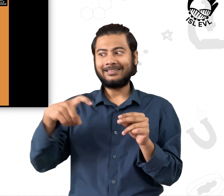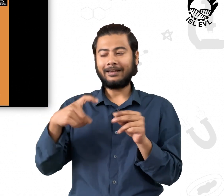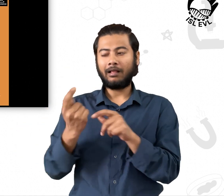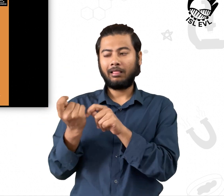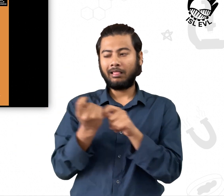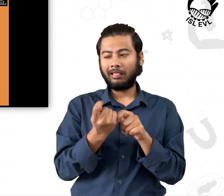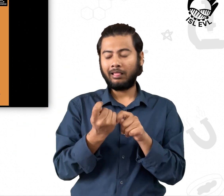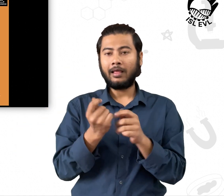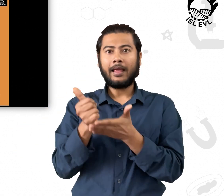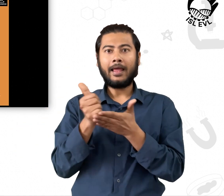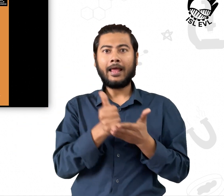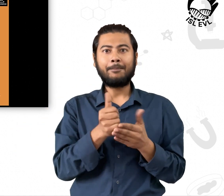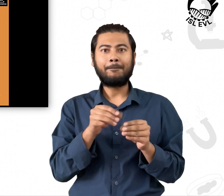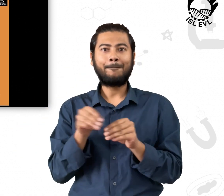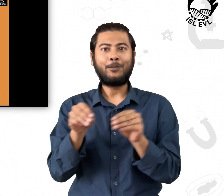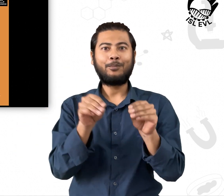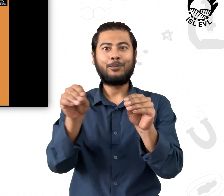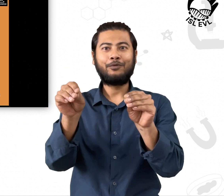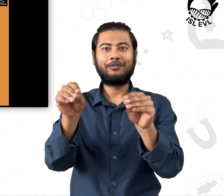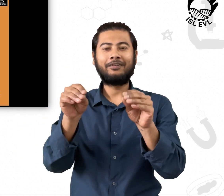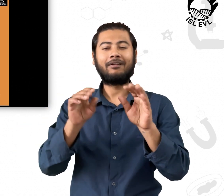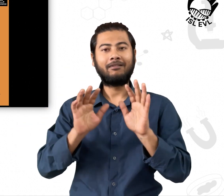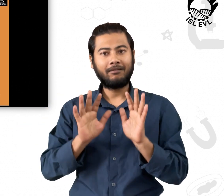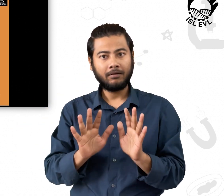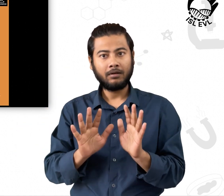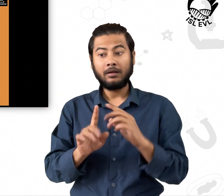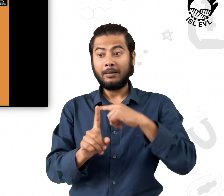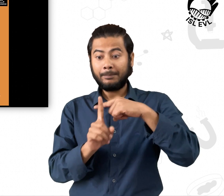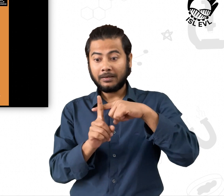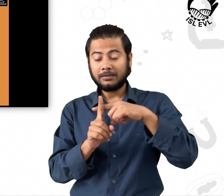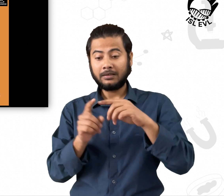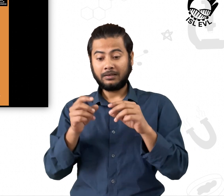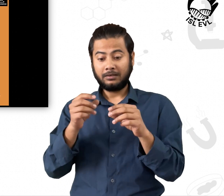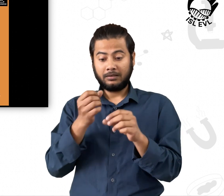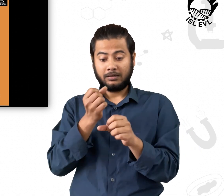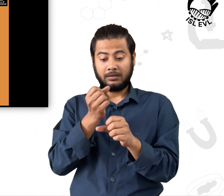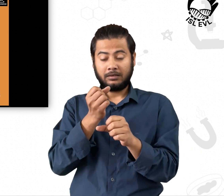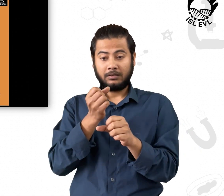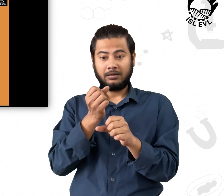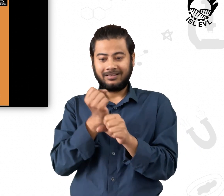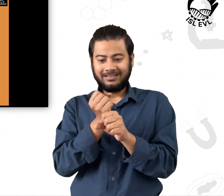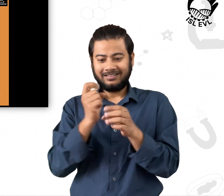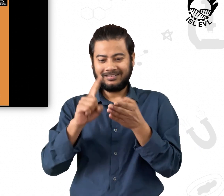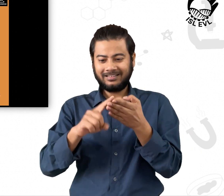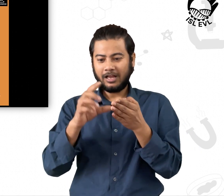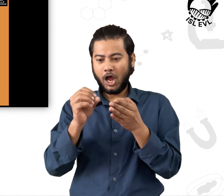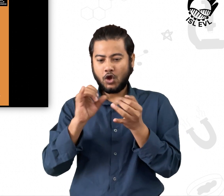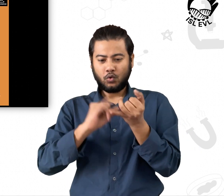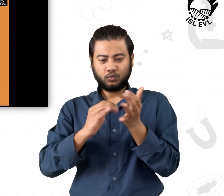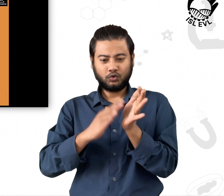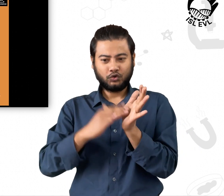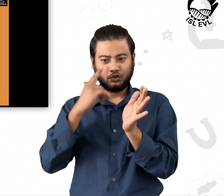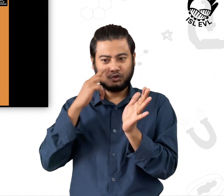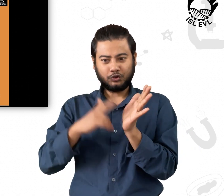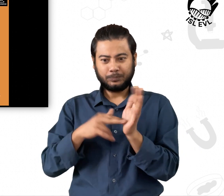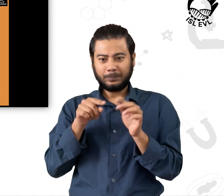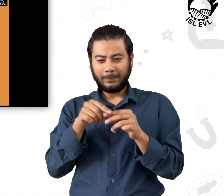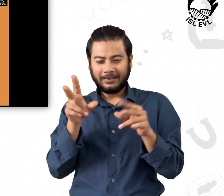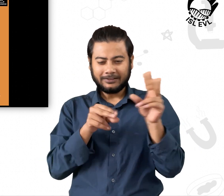that it is produced to attract springtails to help for its dispersal. We also learned that geosmin is what is called